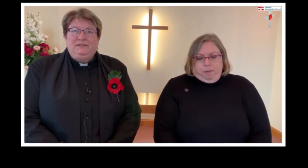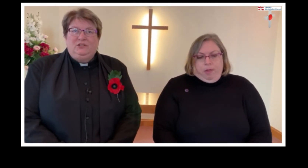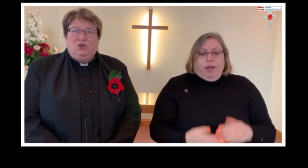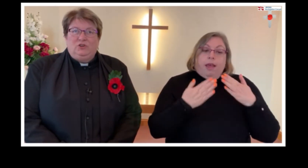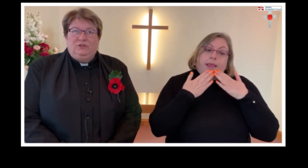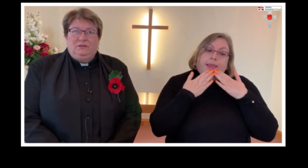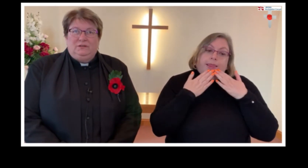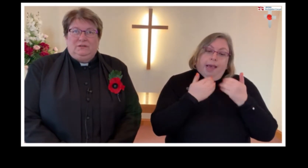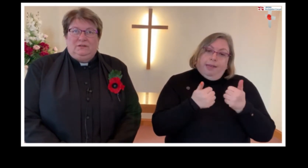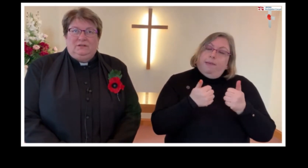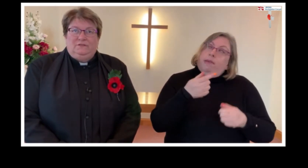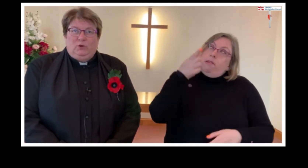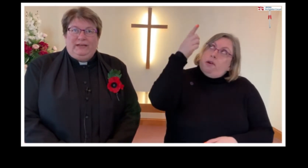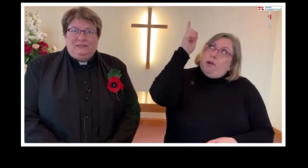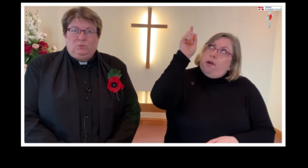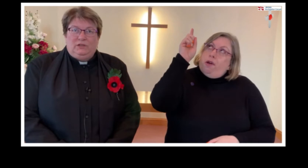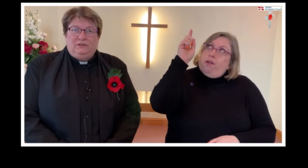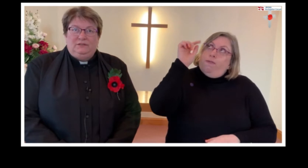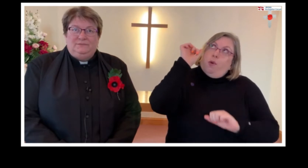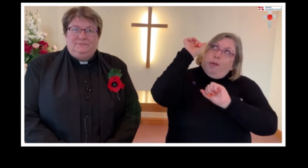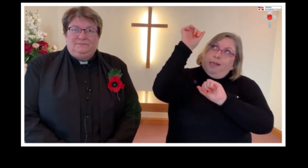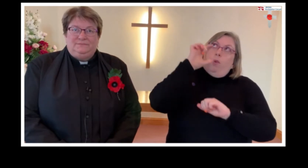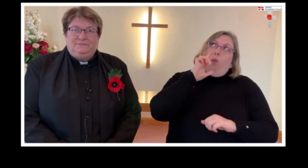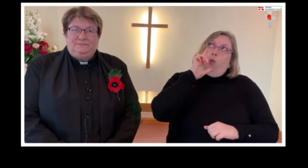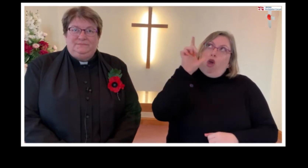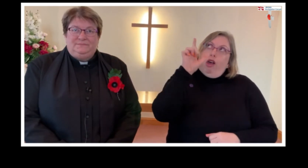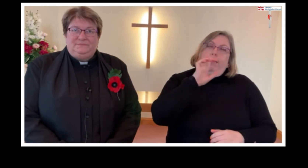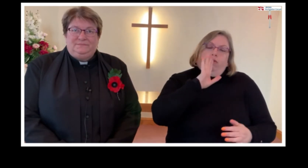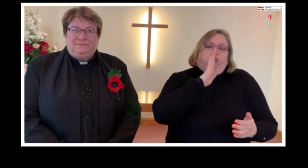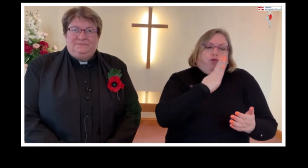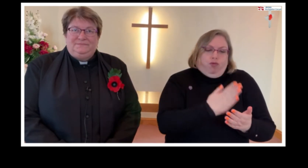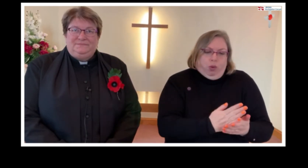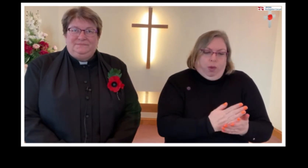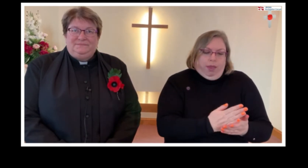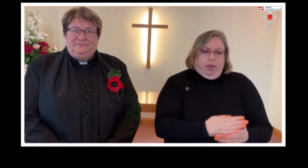Thanks be to God for his word.